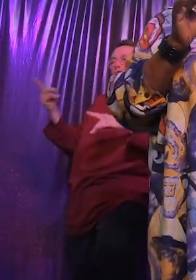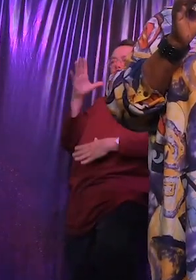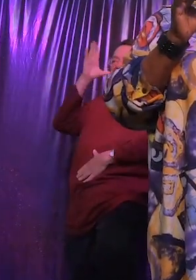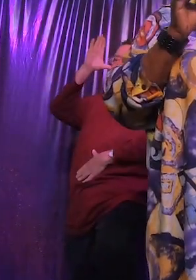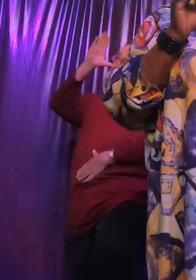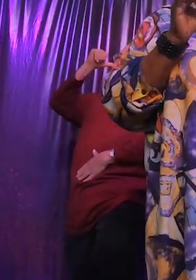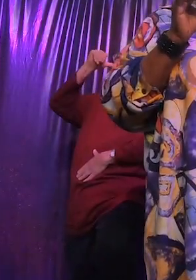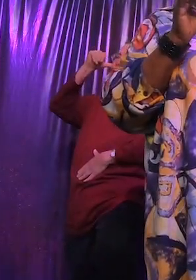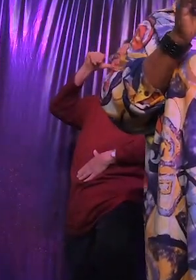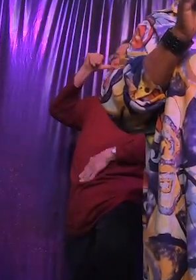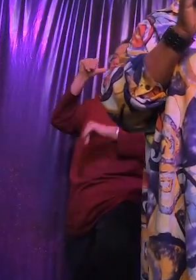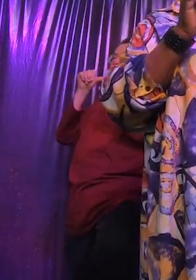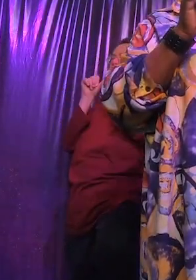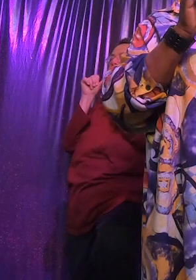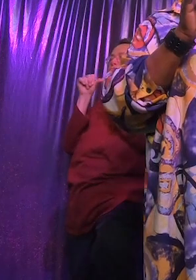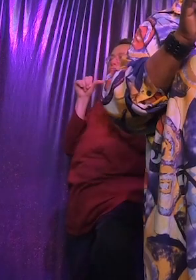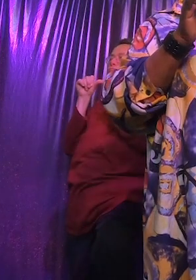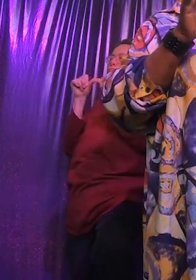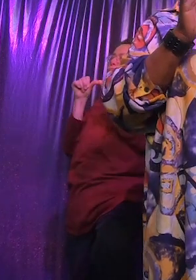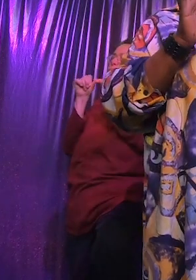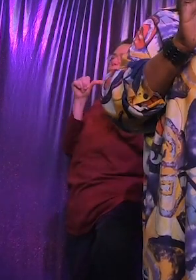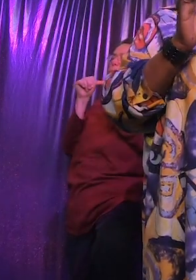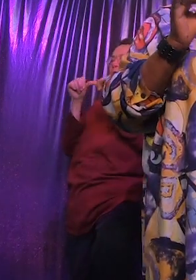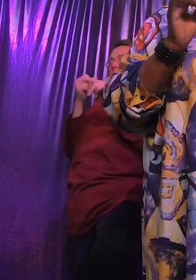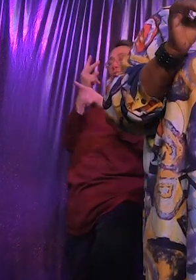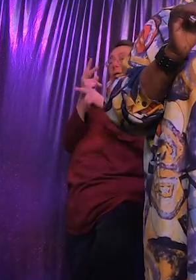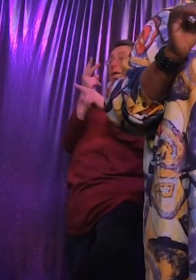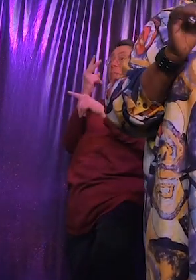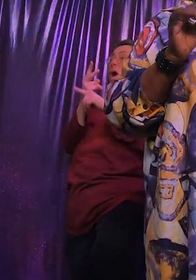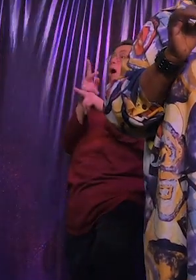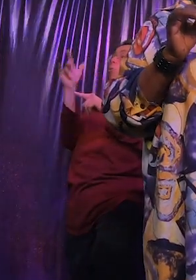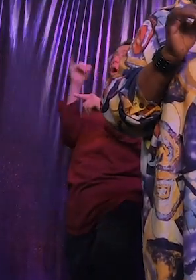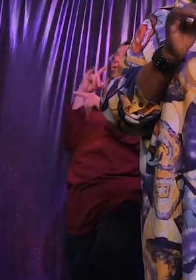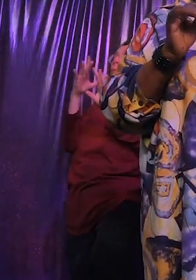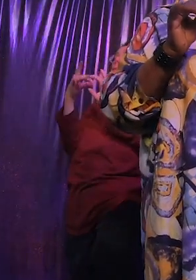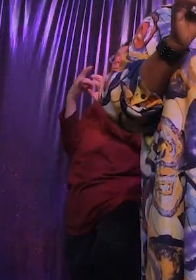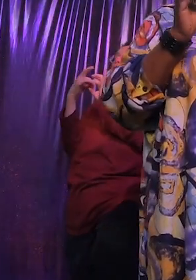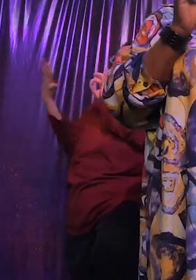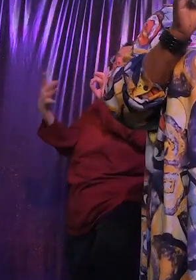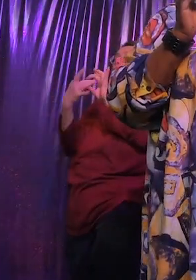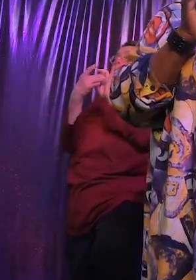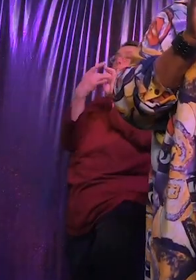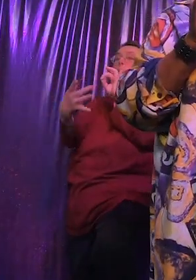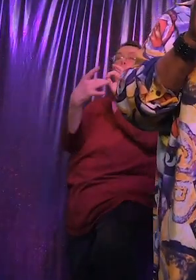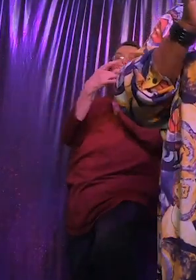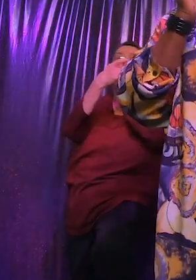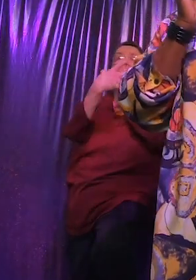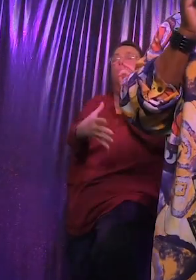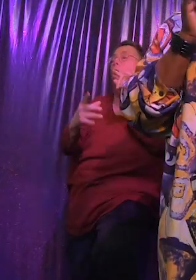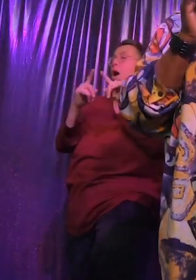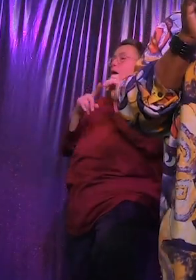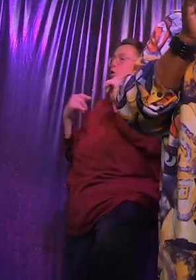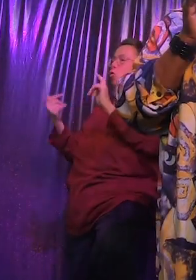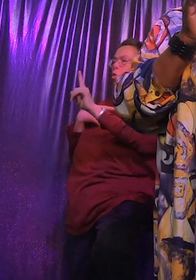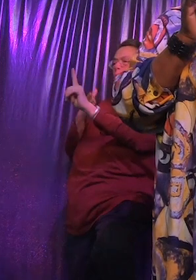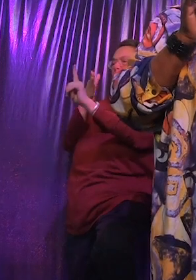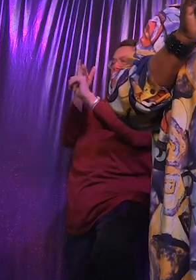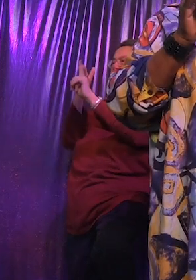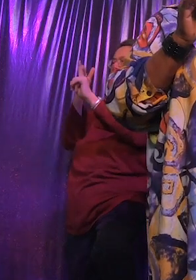steadfast, continuing to hold on where many have not. You have been our